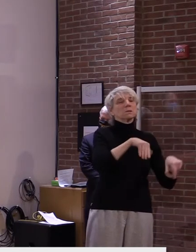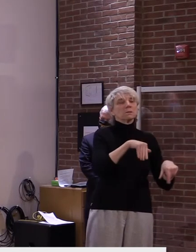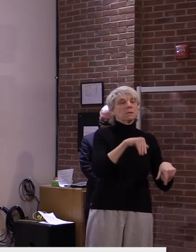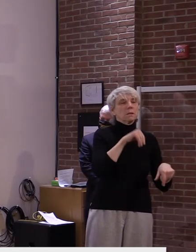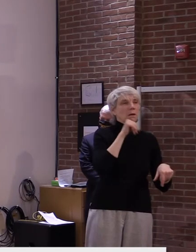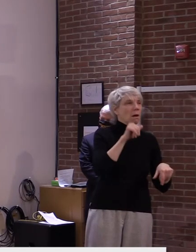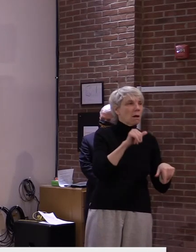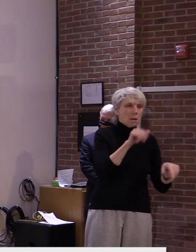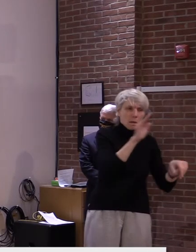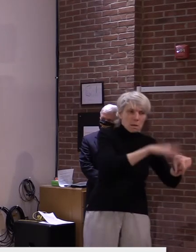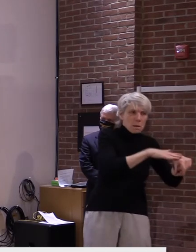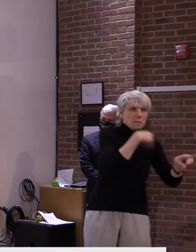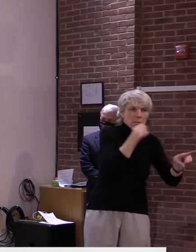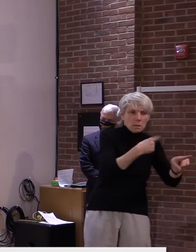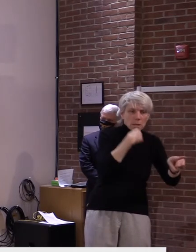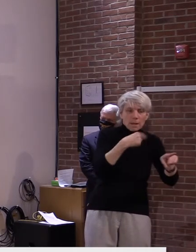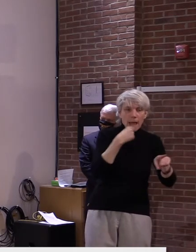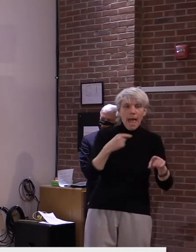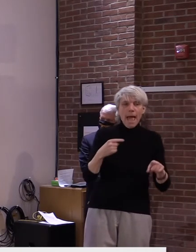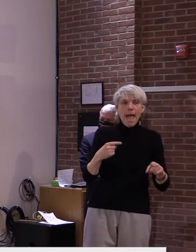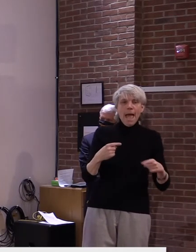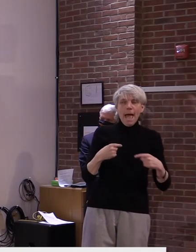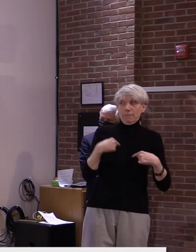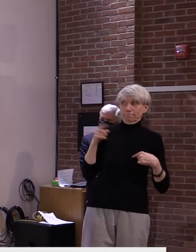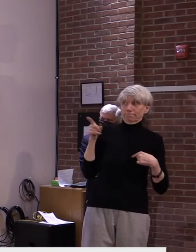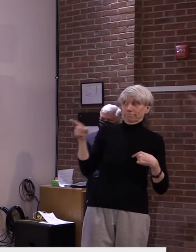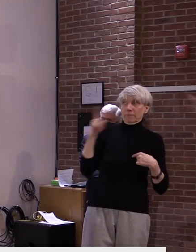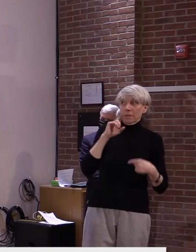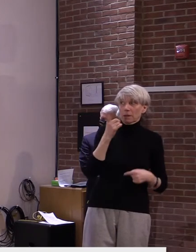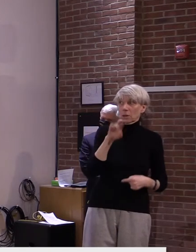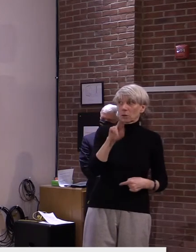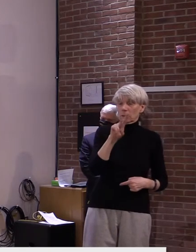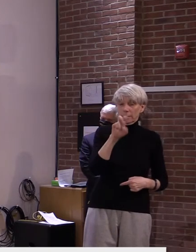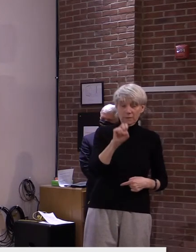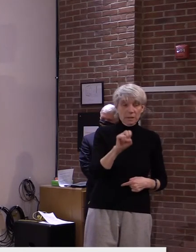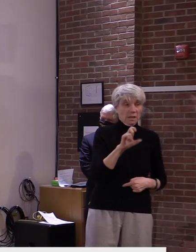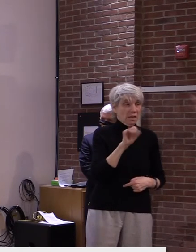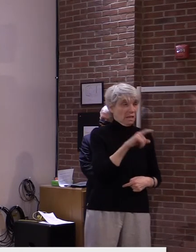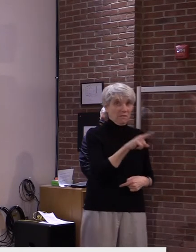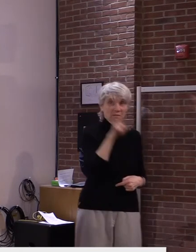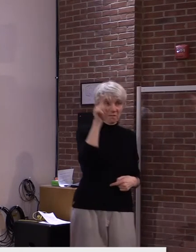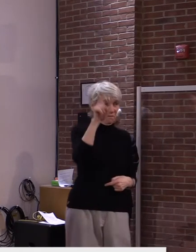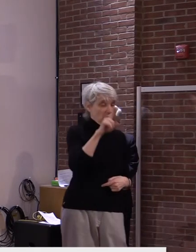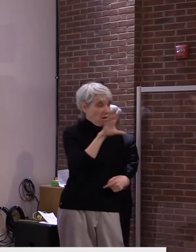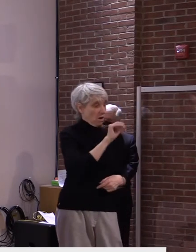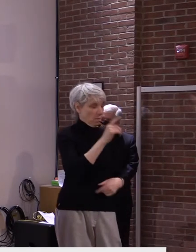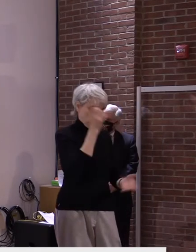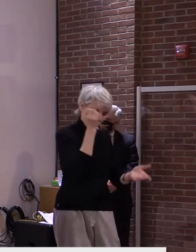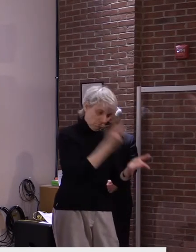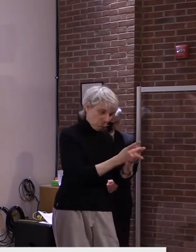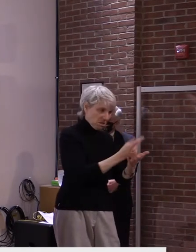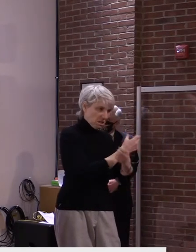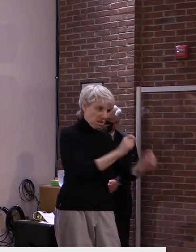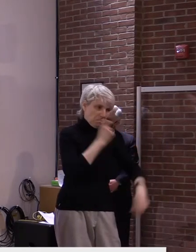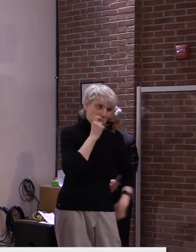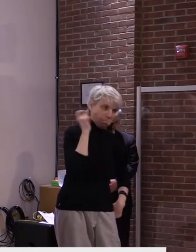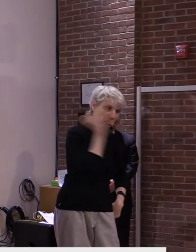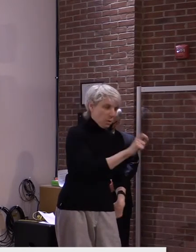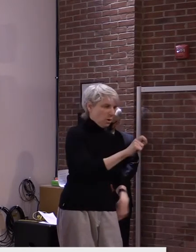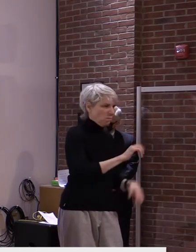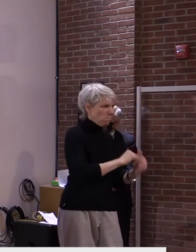Dr. Levine question. I don't have the answer to that. If they're deemed safe, I would just assume that they'd just be put into